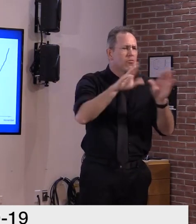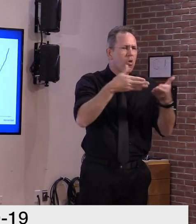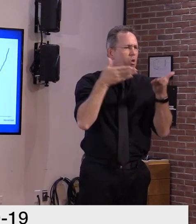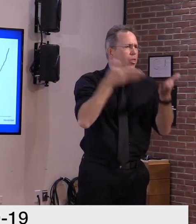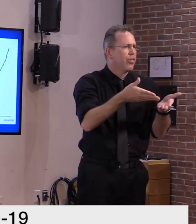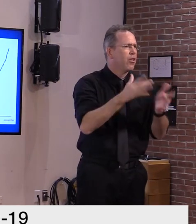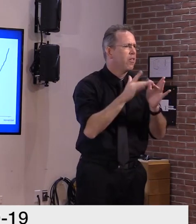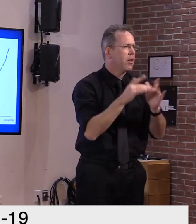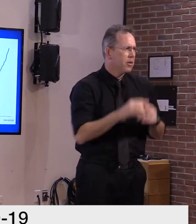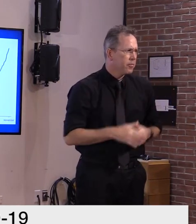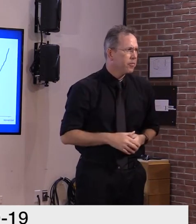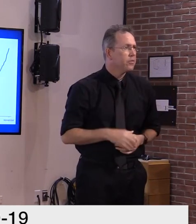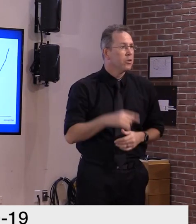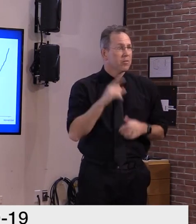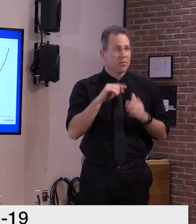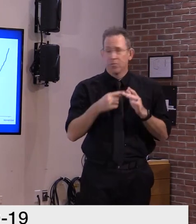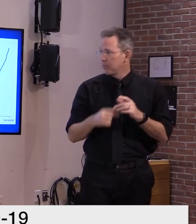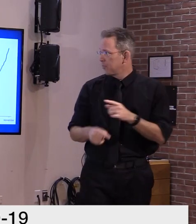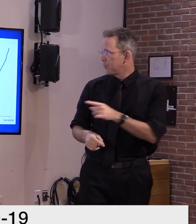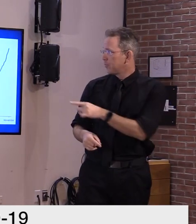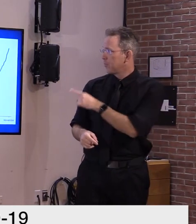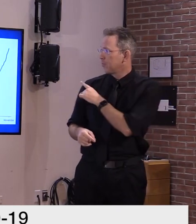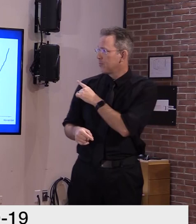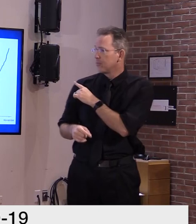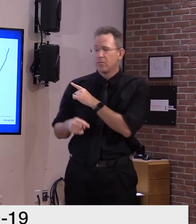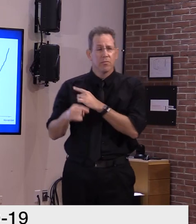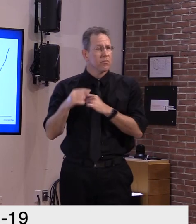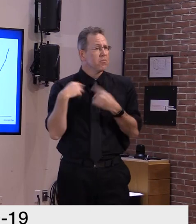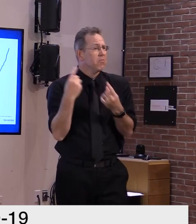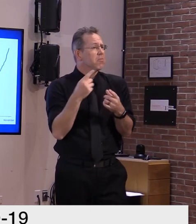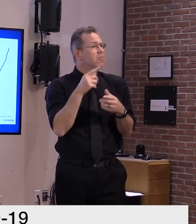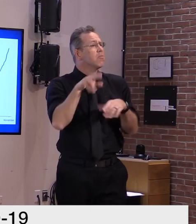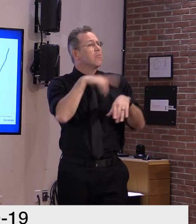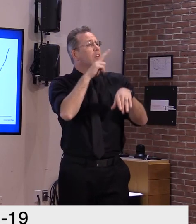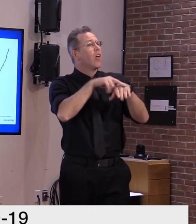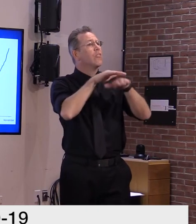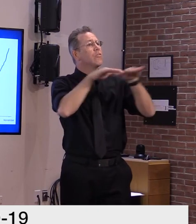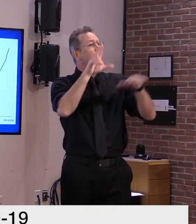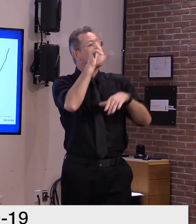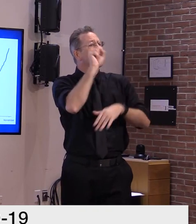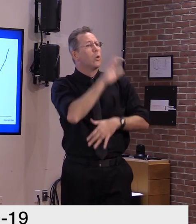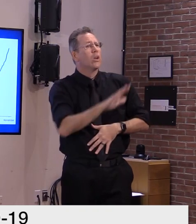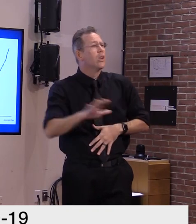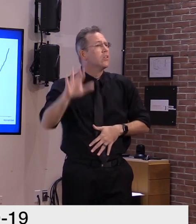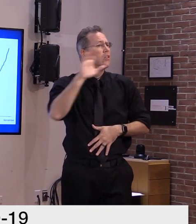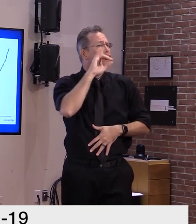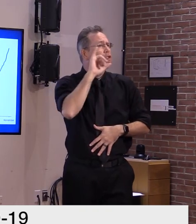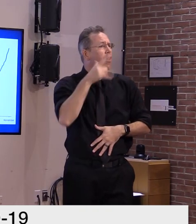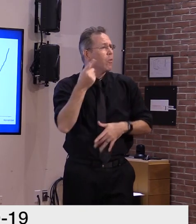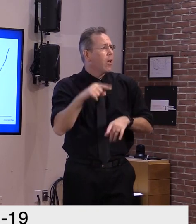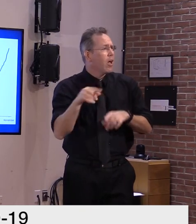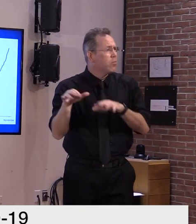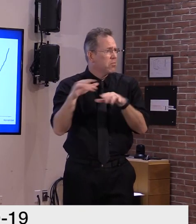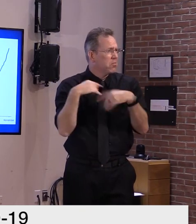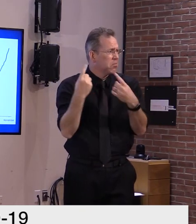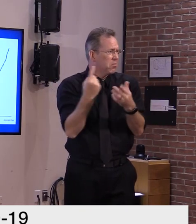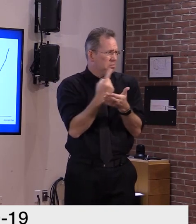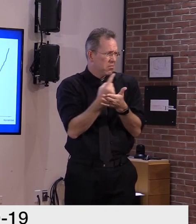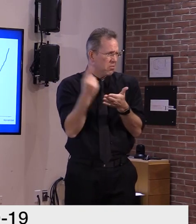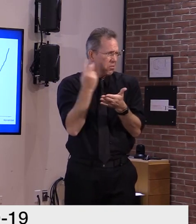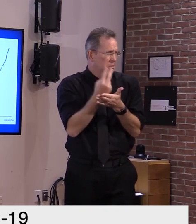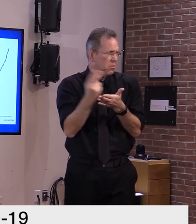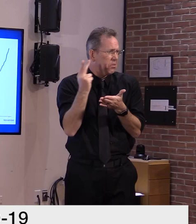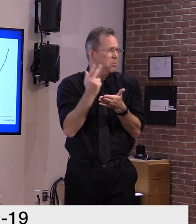growth across the country. You can see the story is pretty similar as it has been the last few weeks. We see a